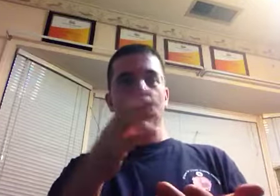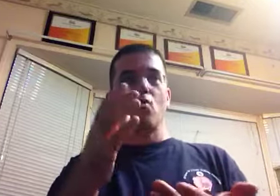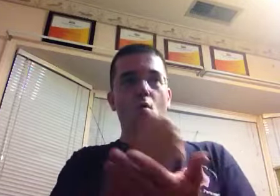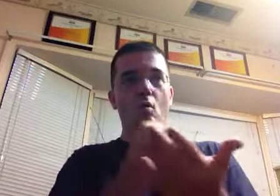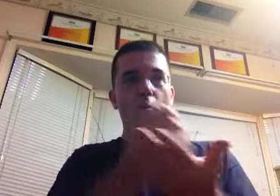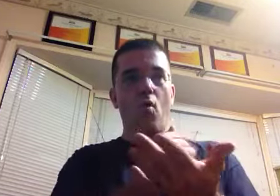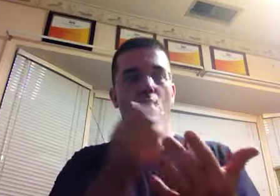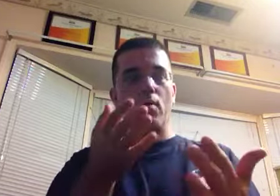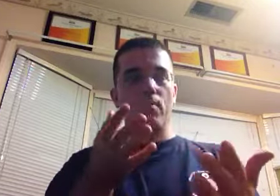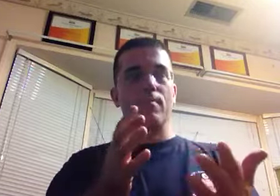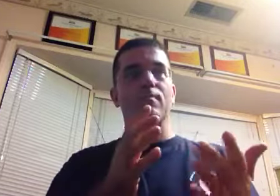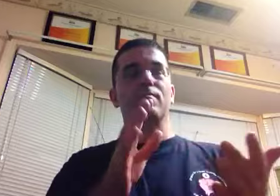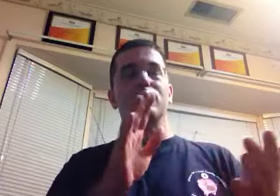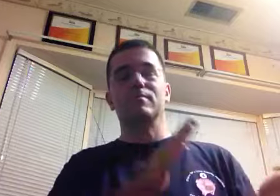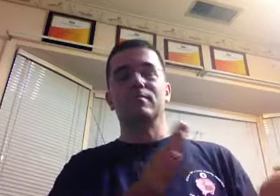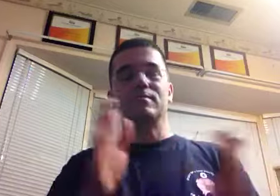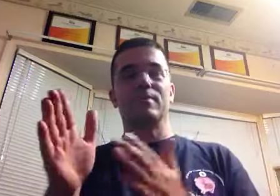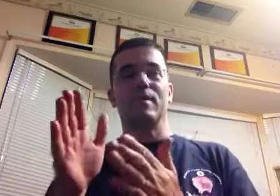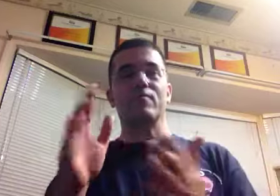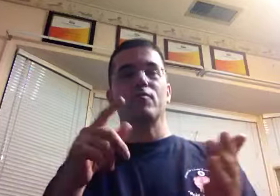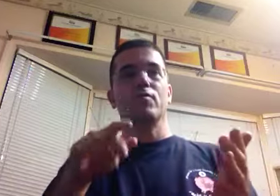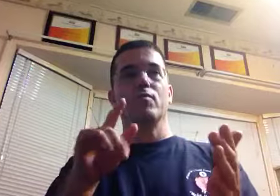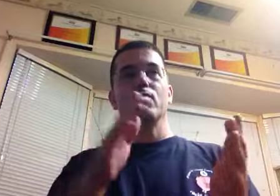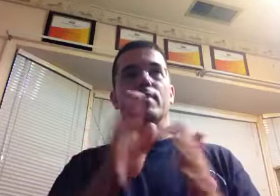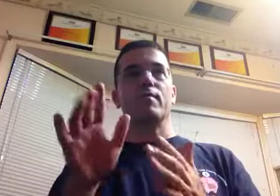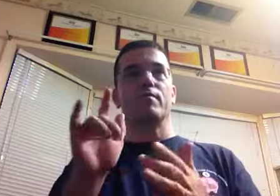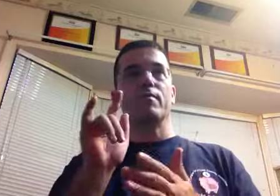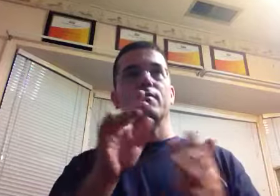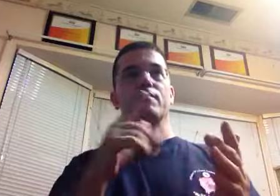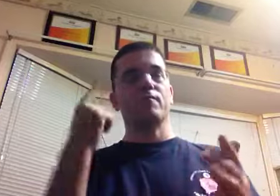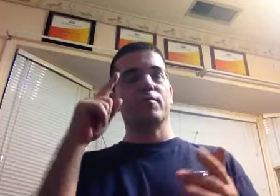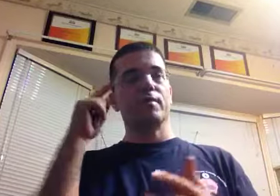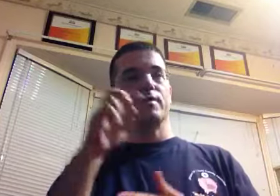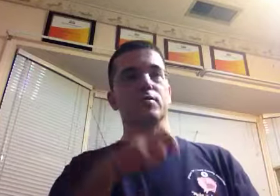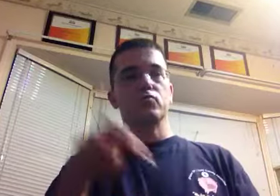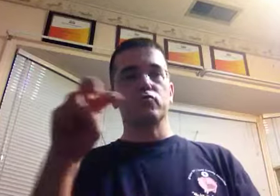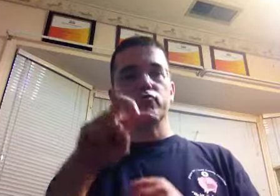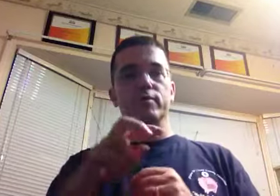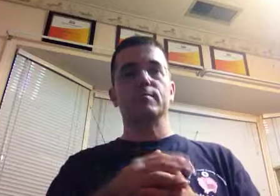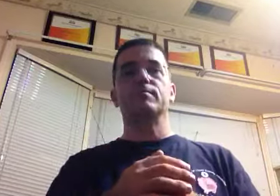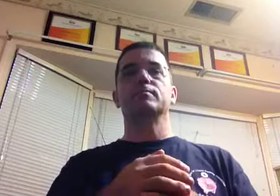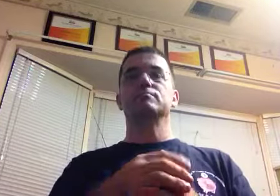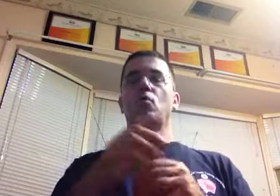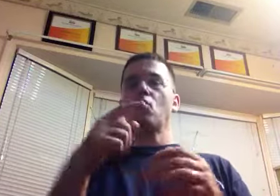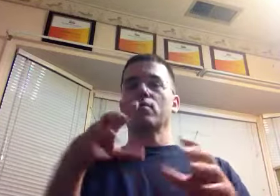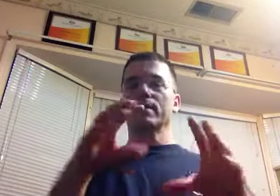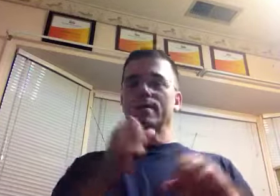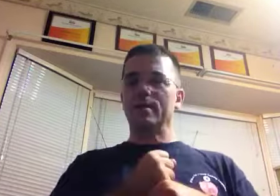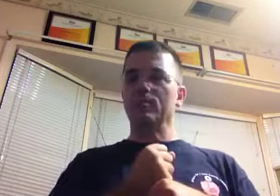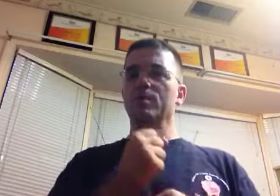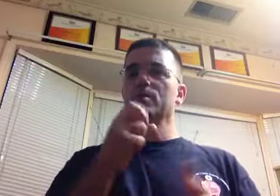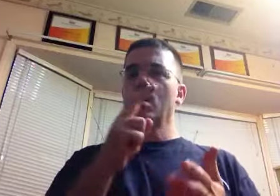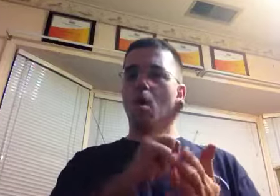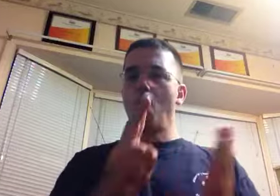way into this trip, Yeah, that makes perfect sense. Give me some hours or give me a job that you'll pay me to do that certain job, a